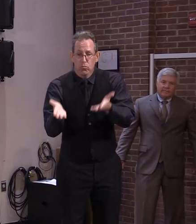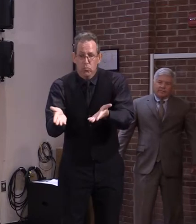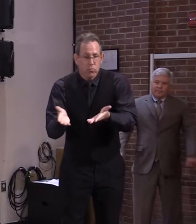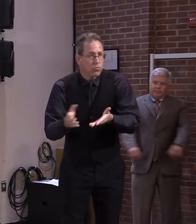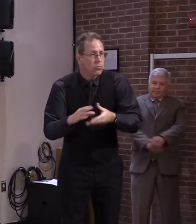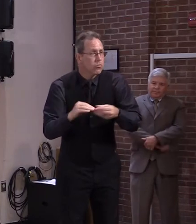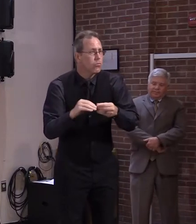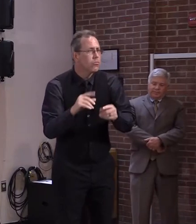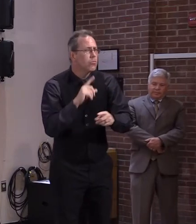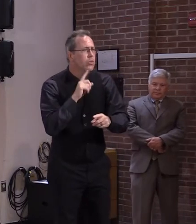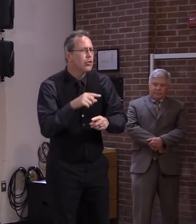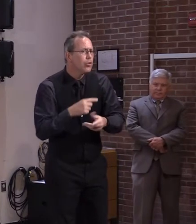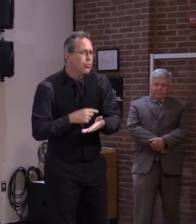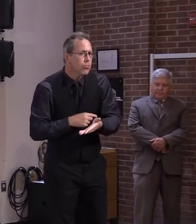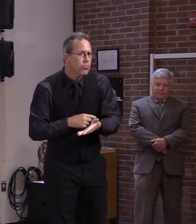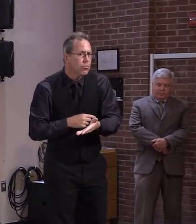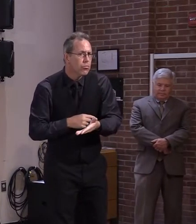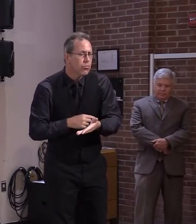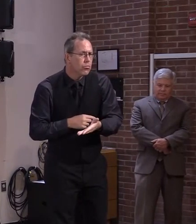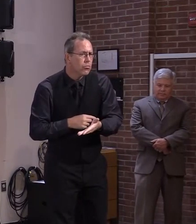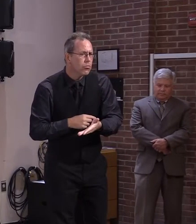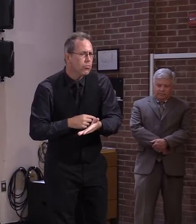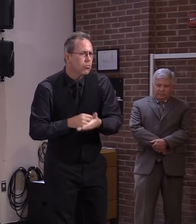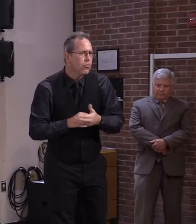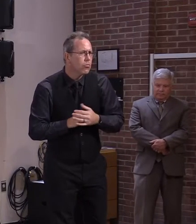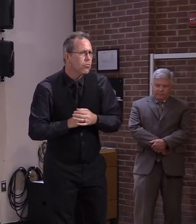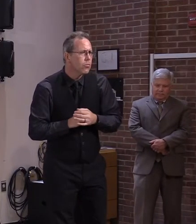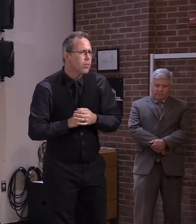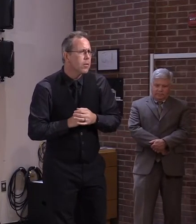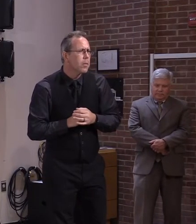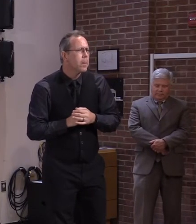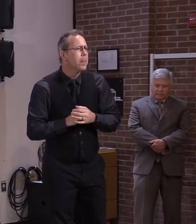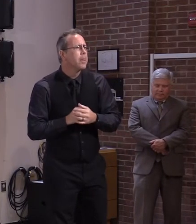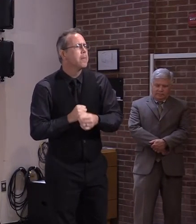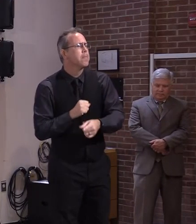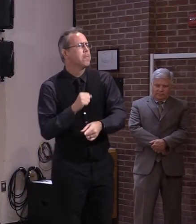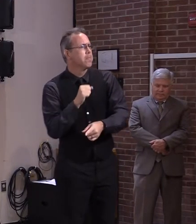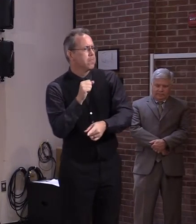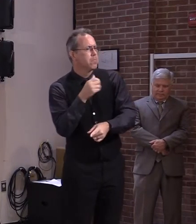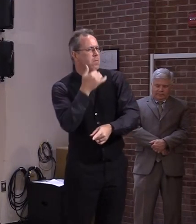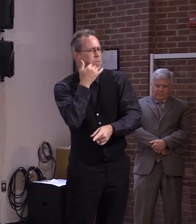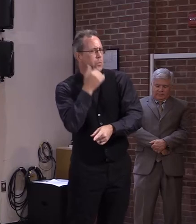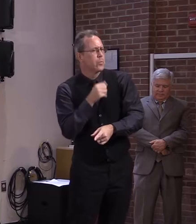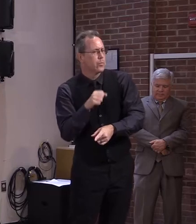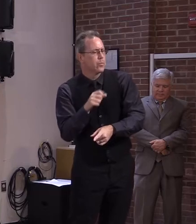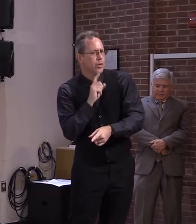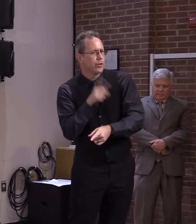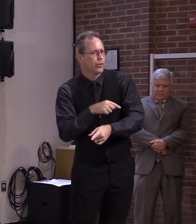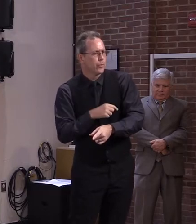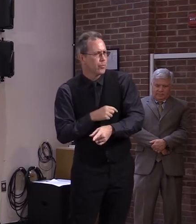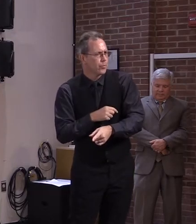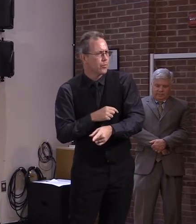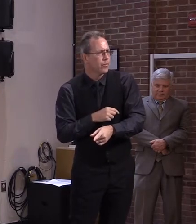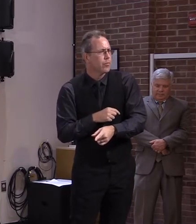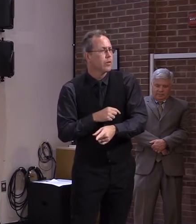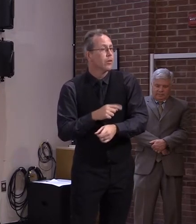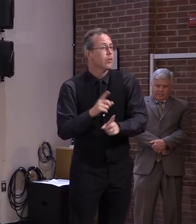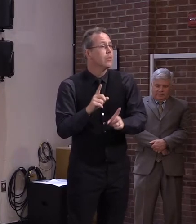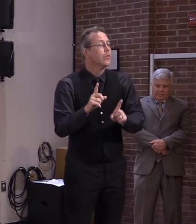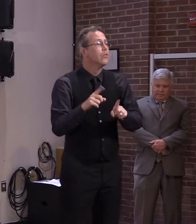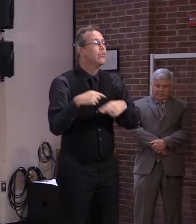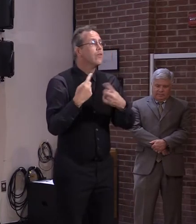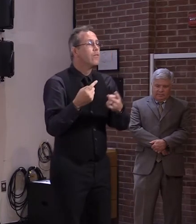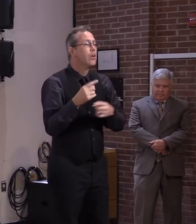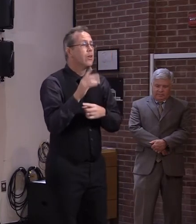that. Yes, Governor, we do have currently 70%